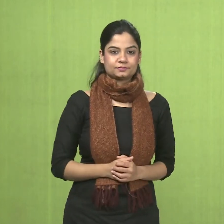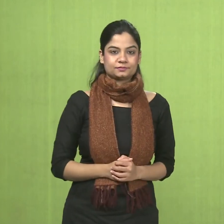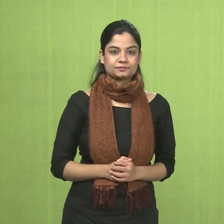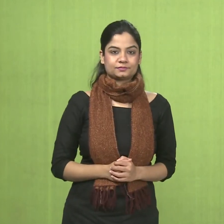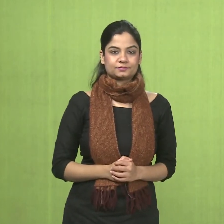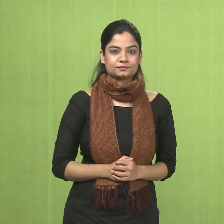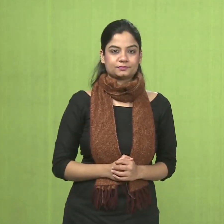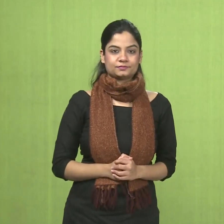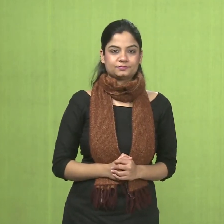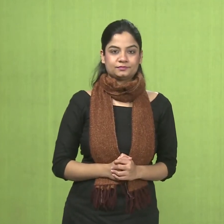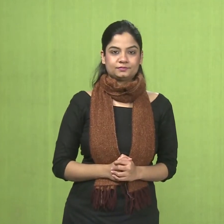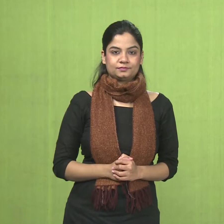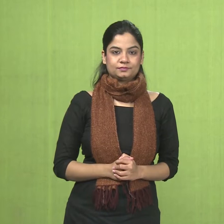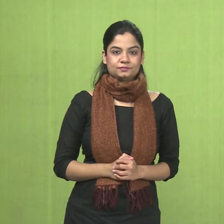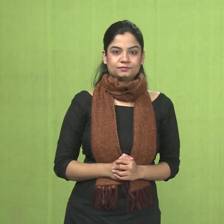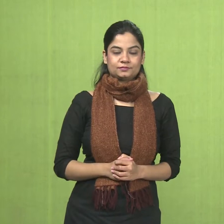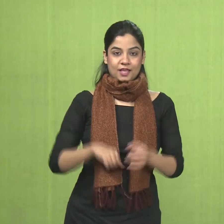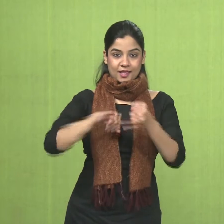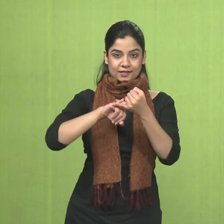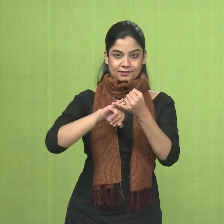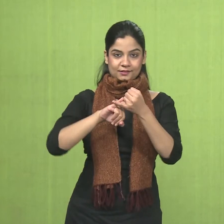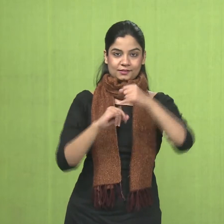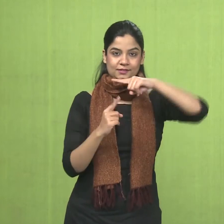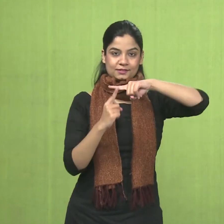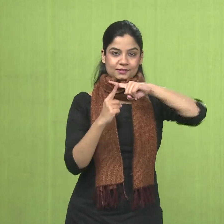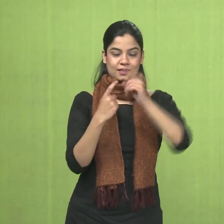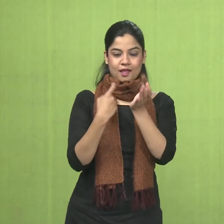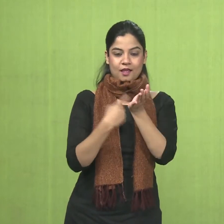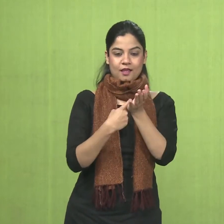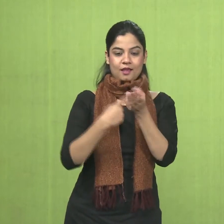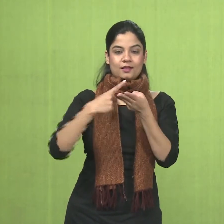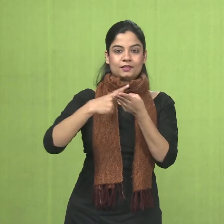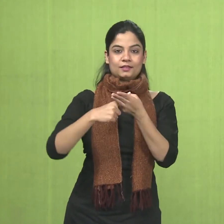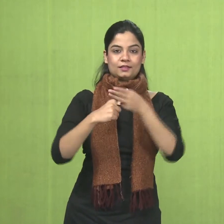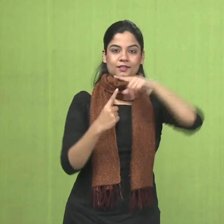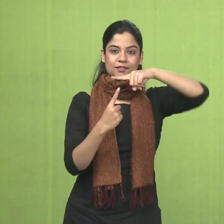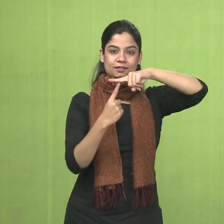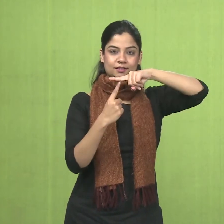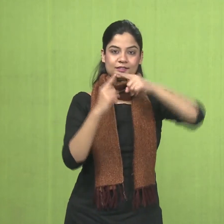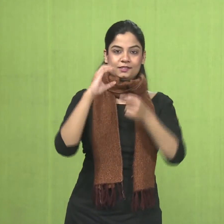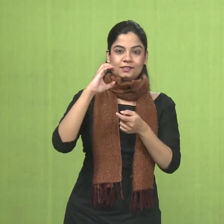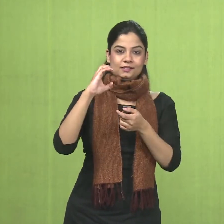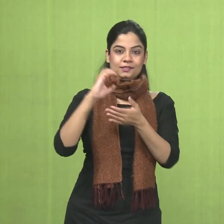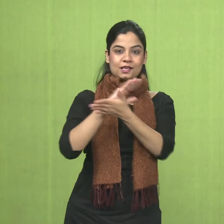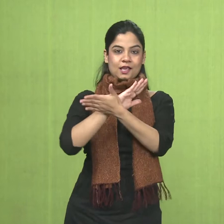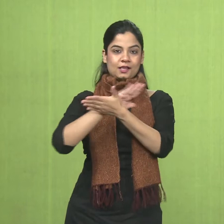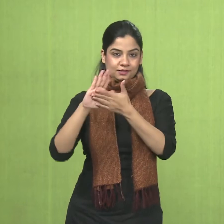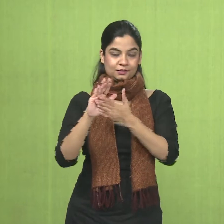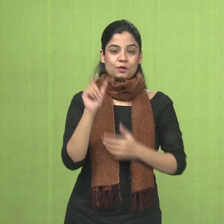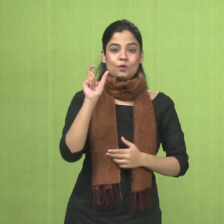Stretch. To straighten or extend a body part in its full length, typically to tighten